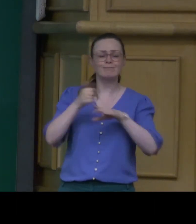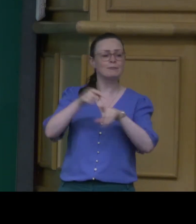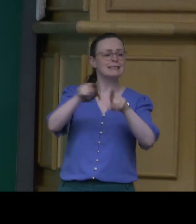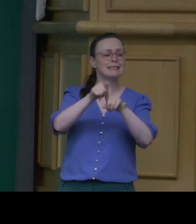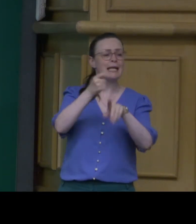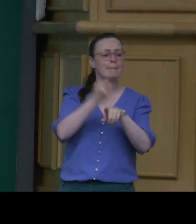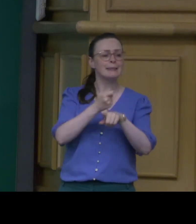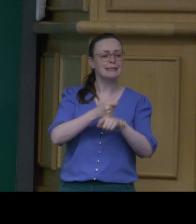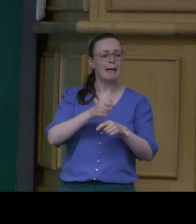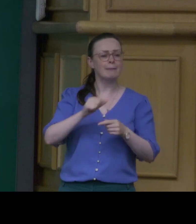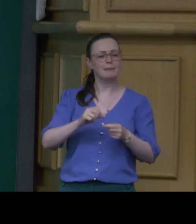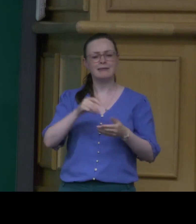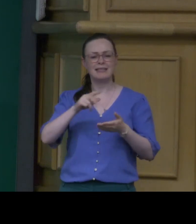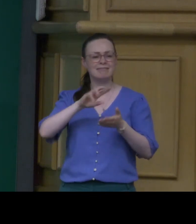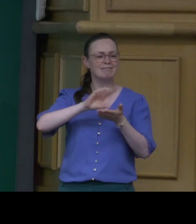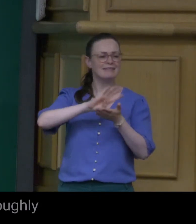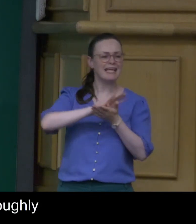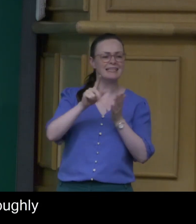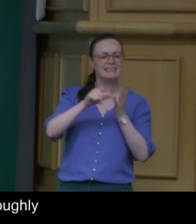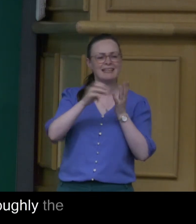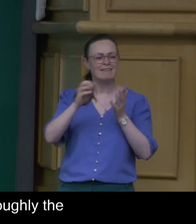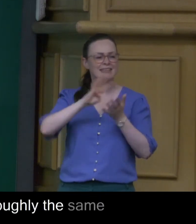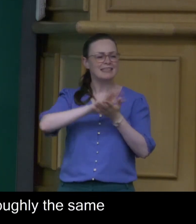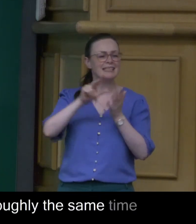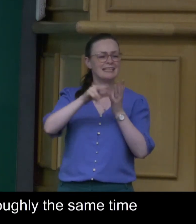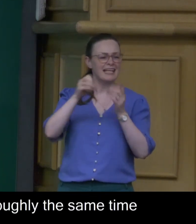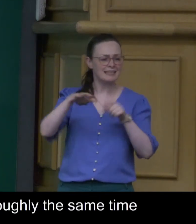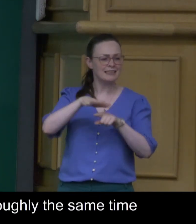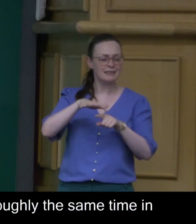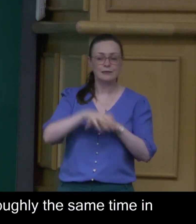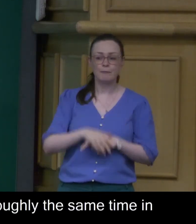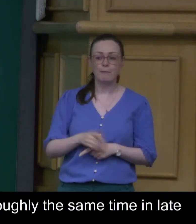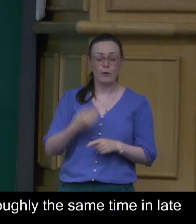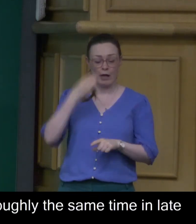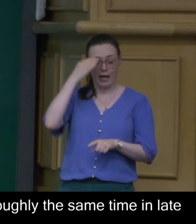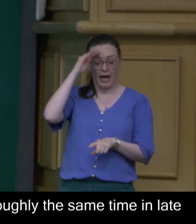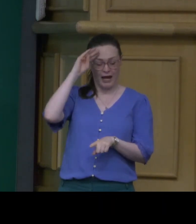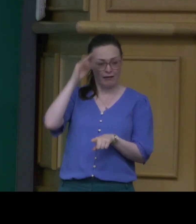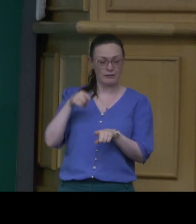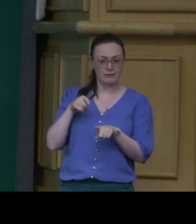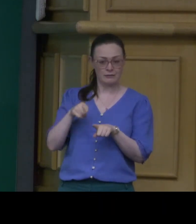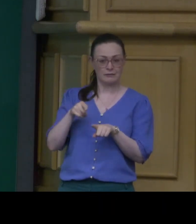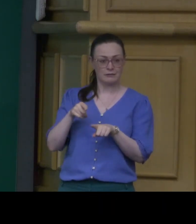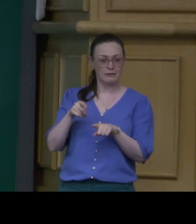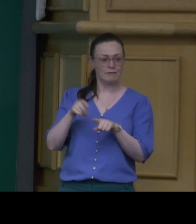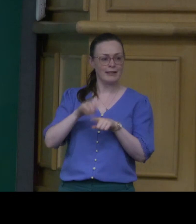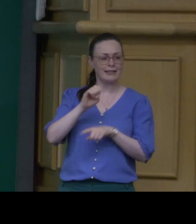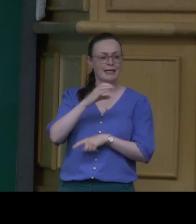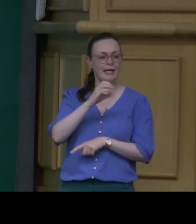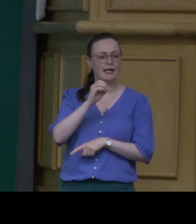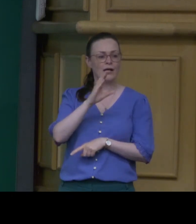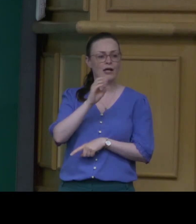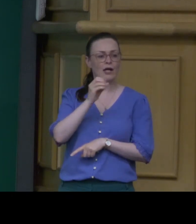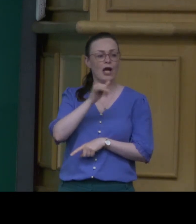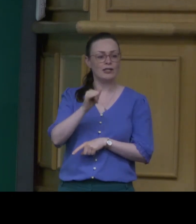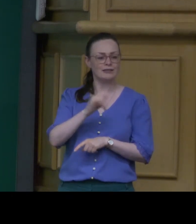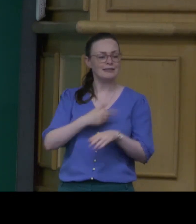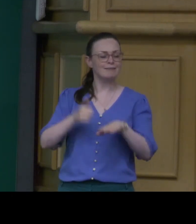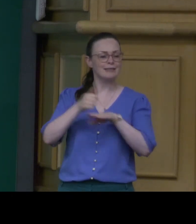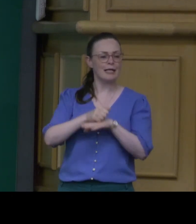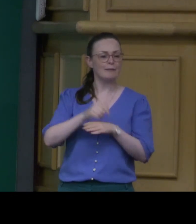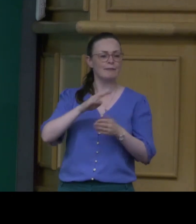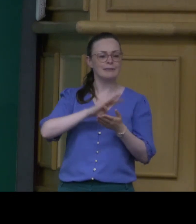in the late 1970s, early 1980s. Ireland, for the Ecology Party, was set up in